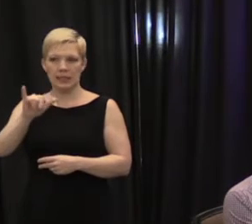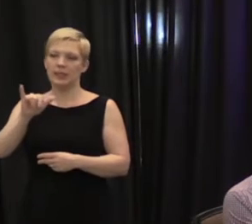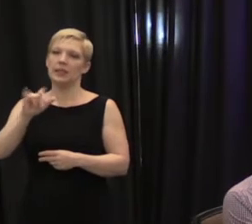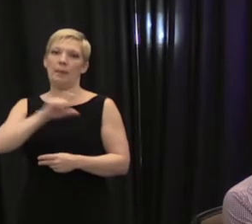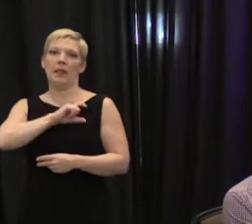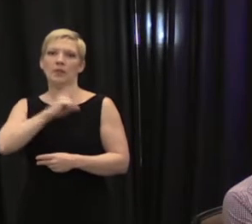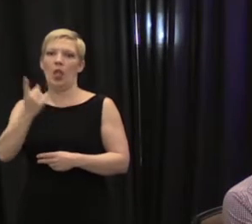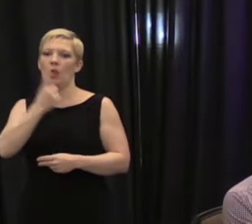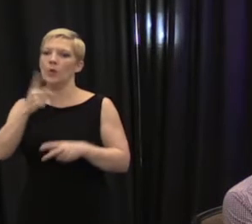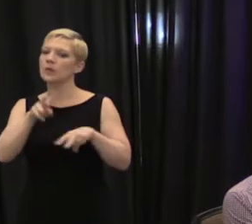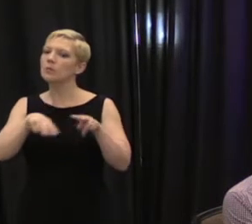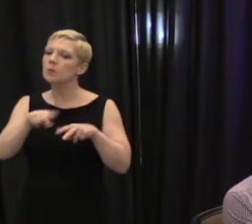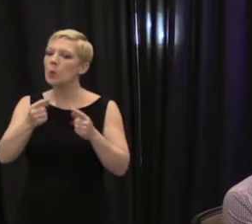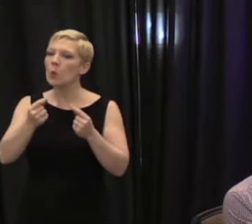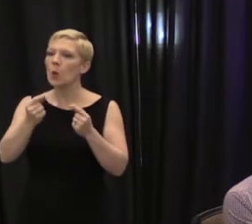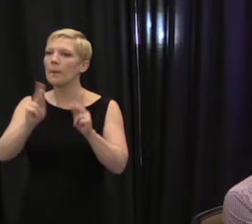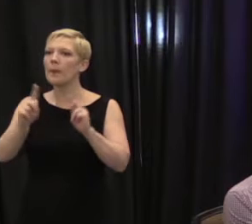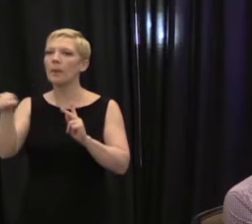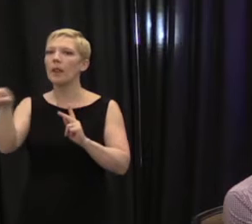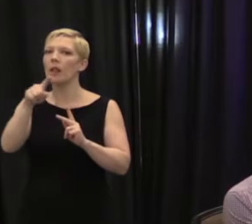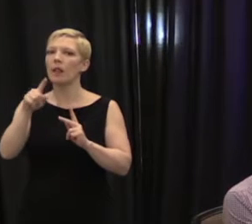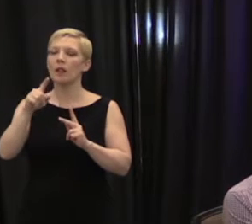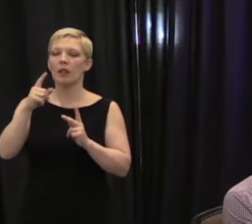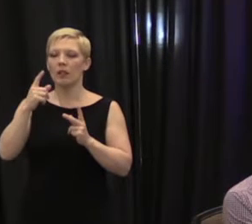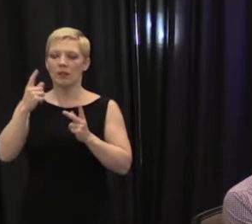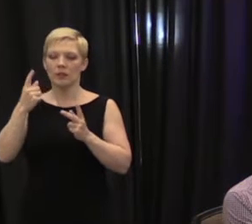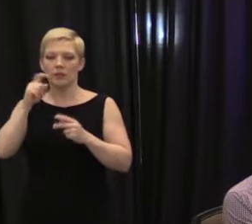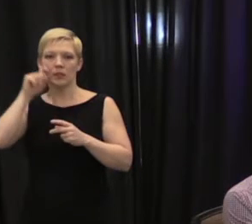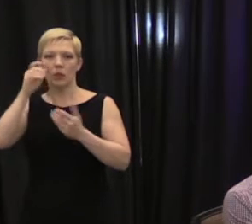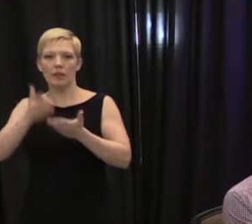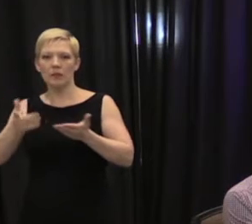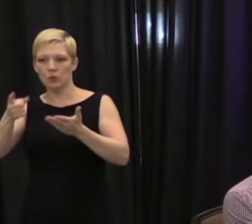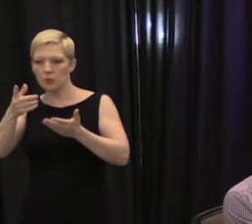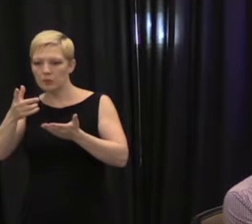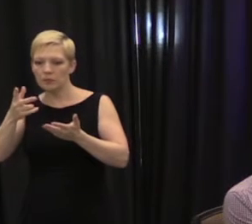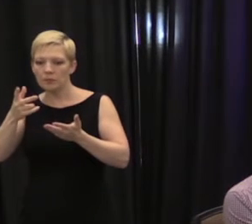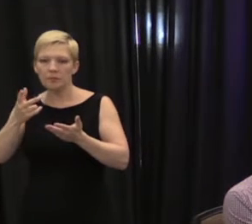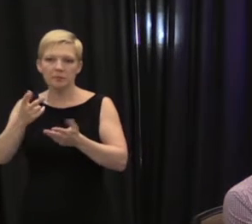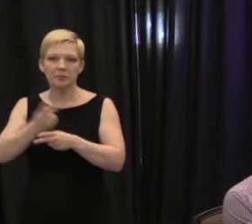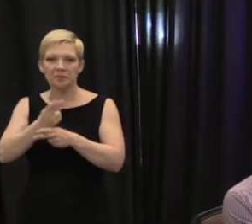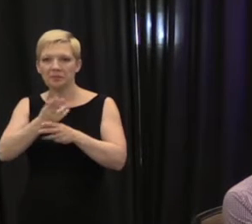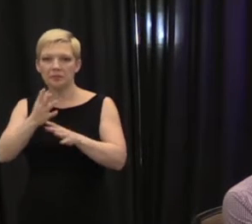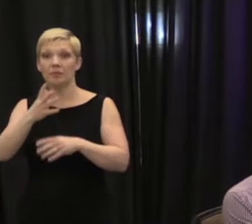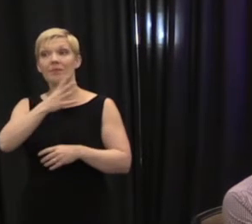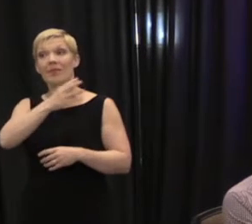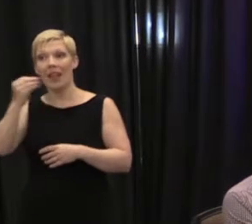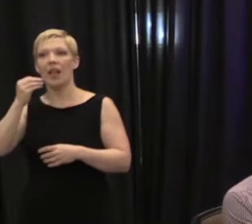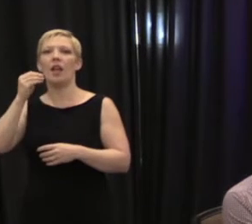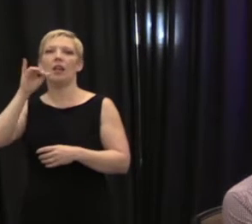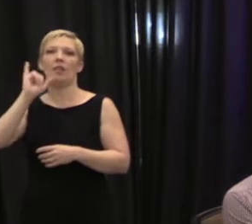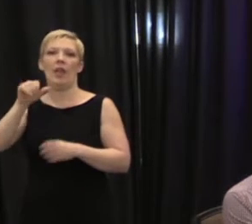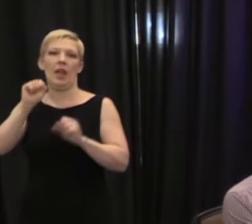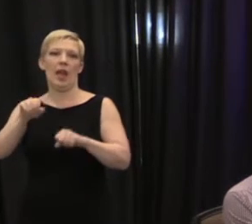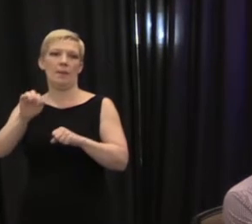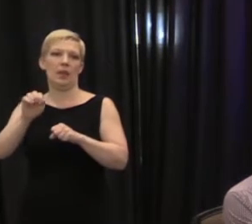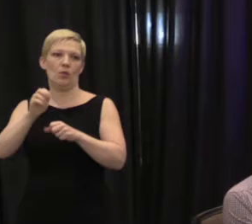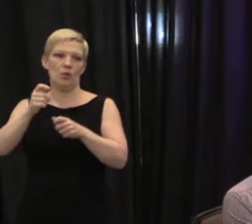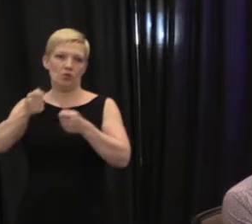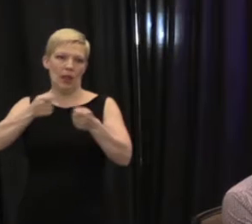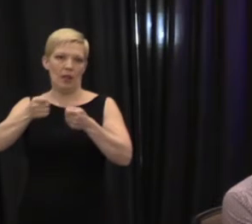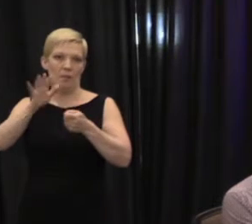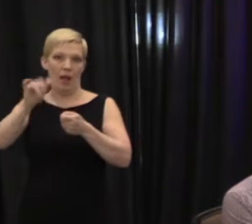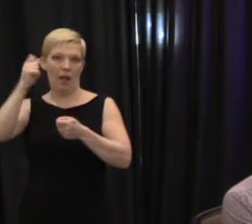sexual material people are consuming, but also because sexual speech in particular can be regulated by the government to some extent. So there is